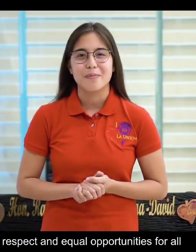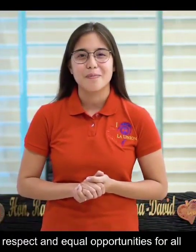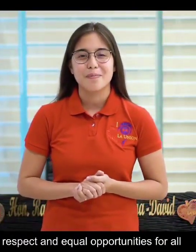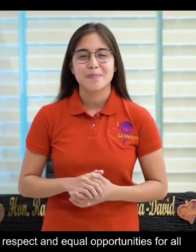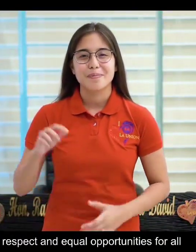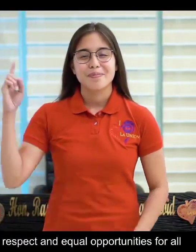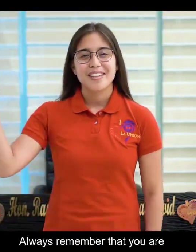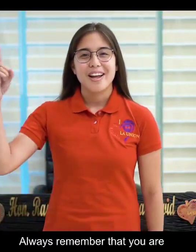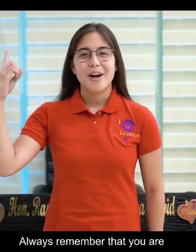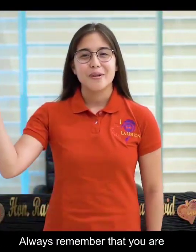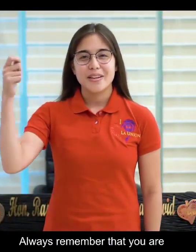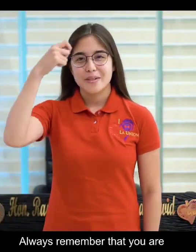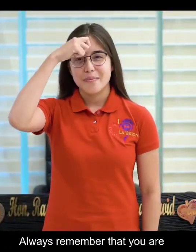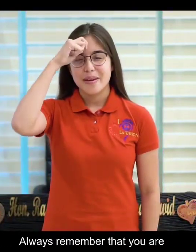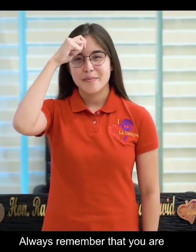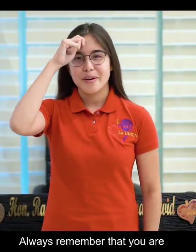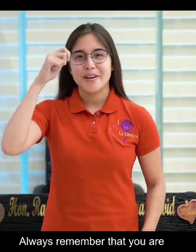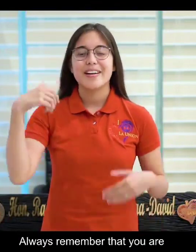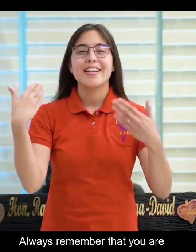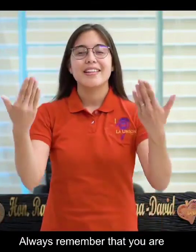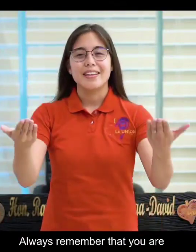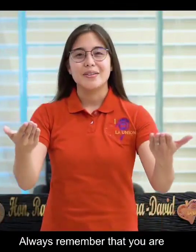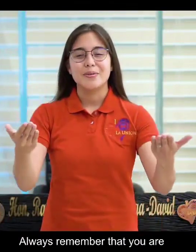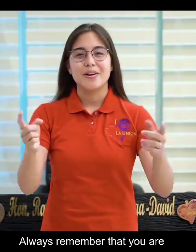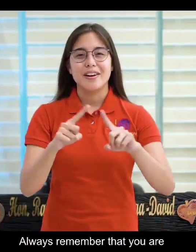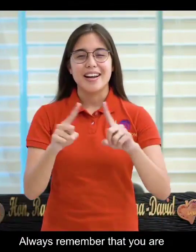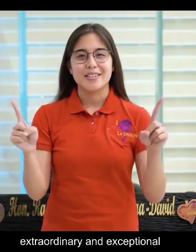Thank you. Thank you.